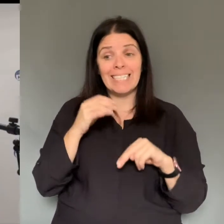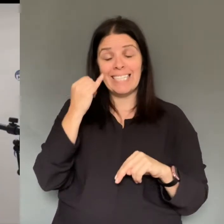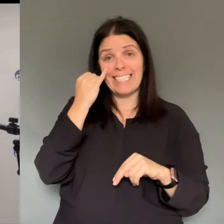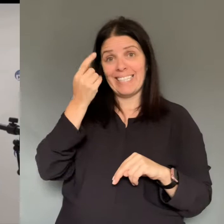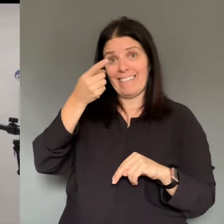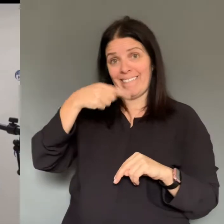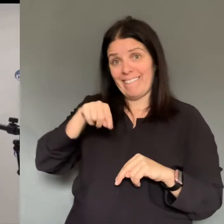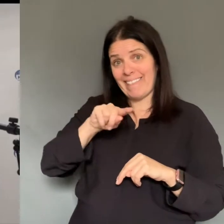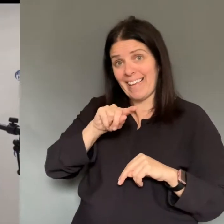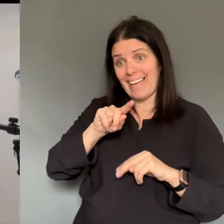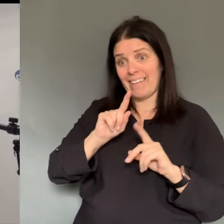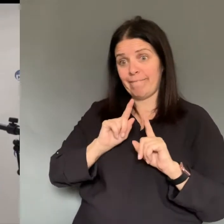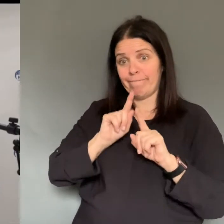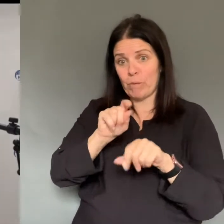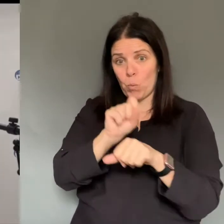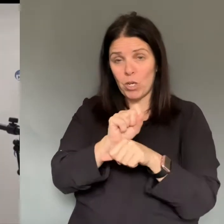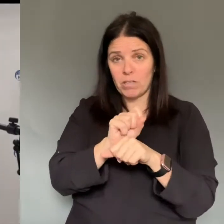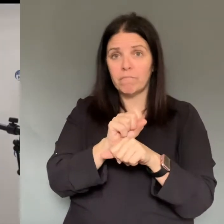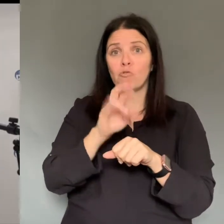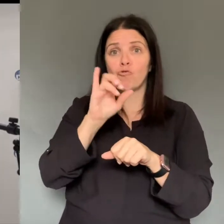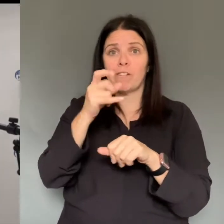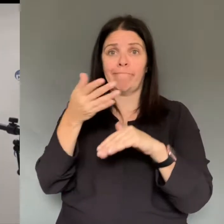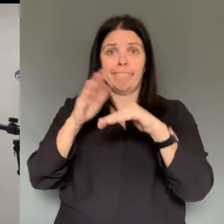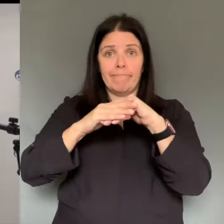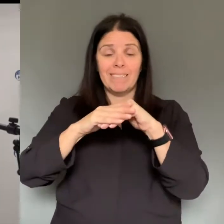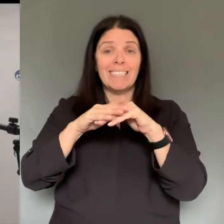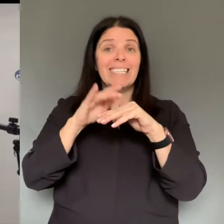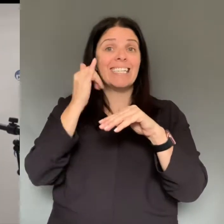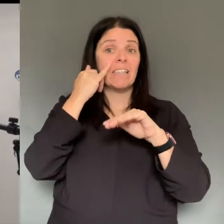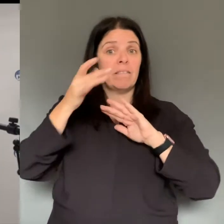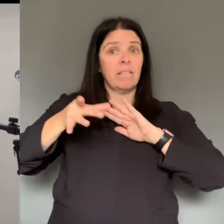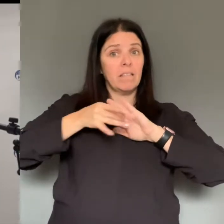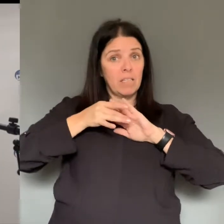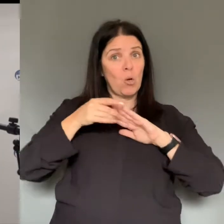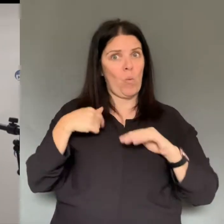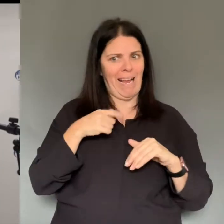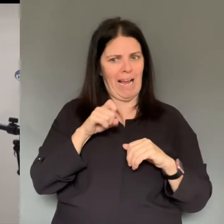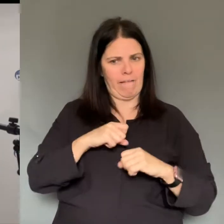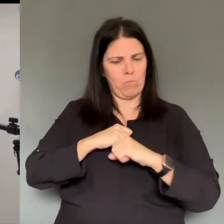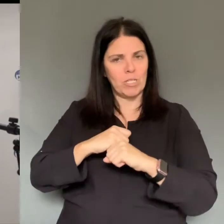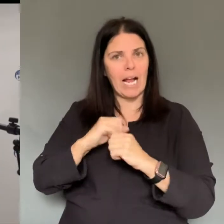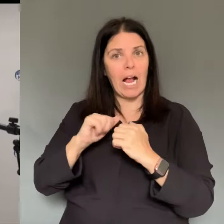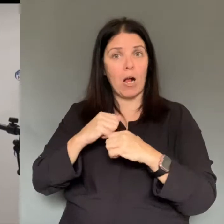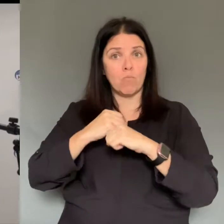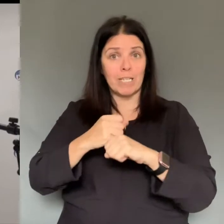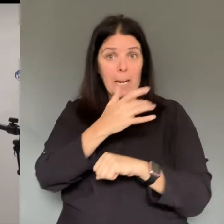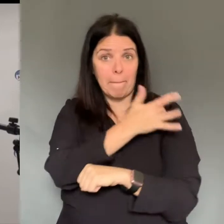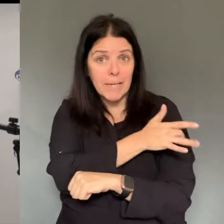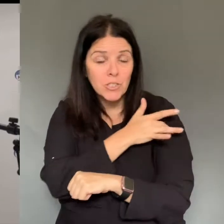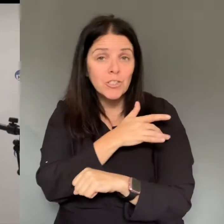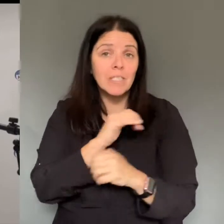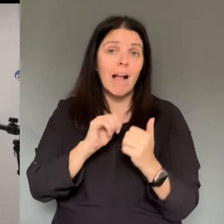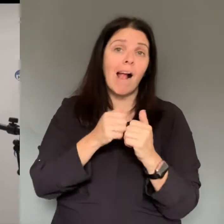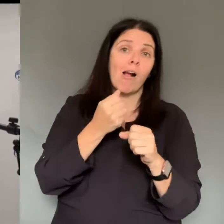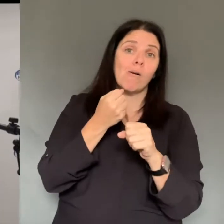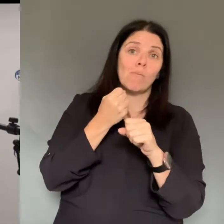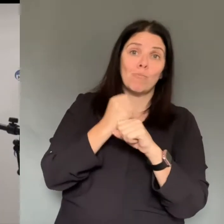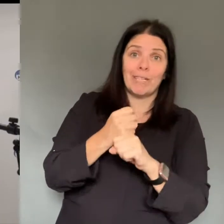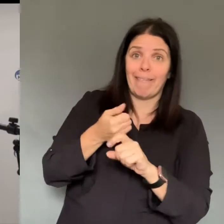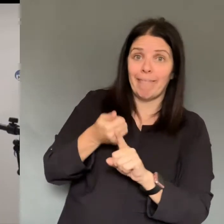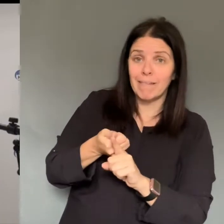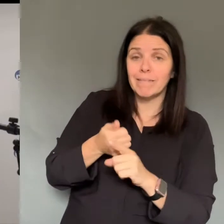place. And if they do contract, we have to take action to limit and spread to other vulnerable population in the